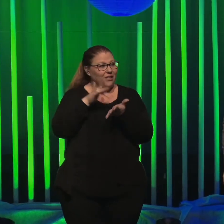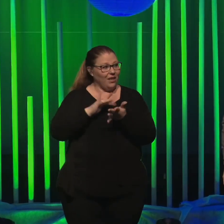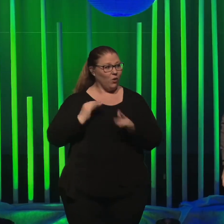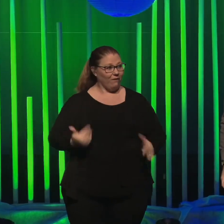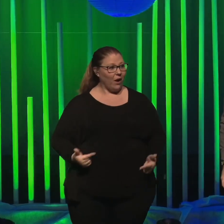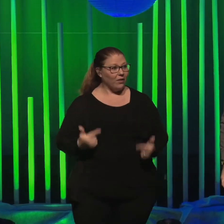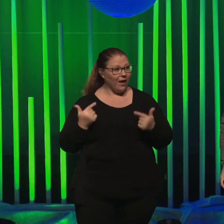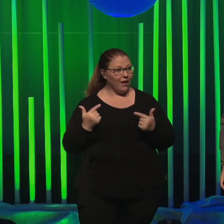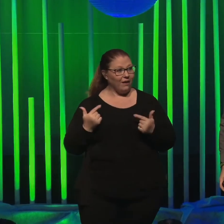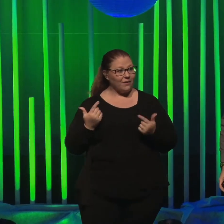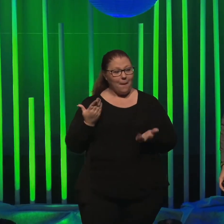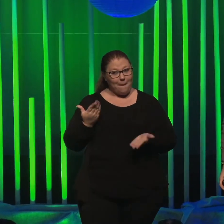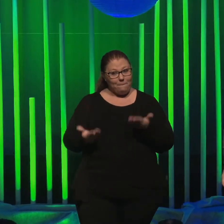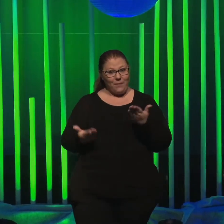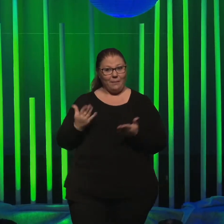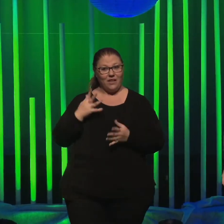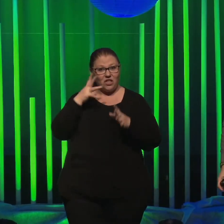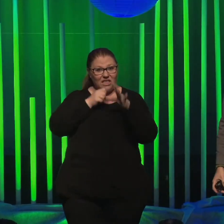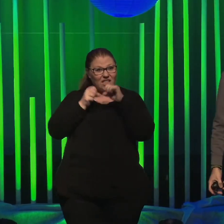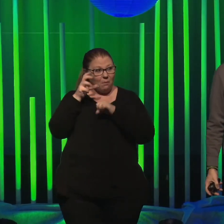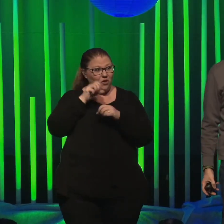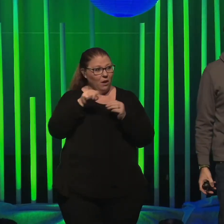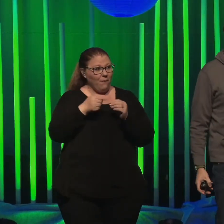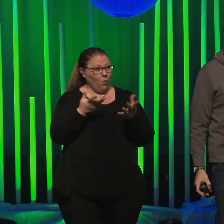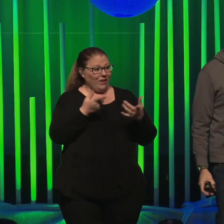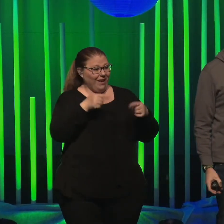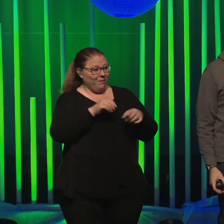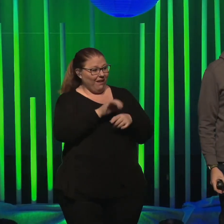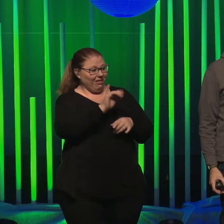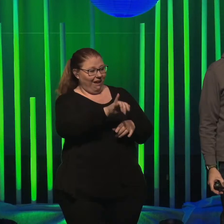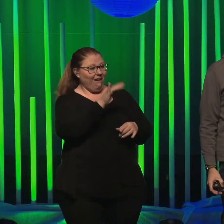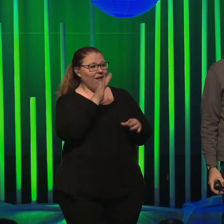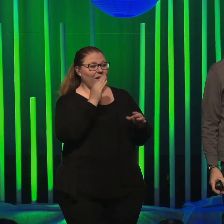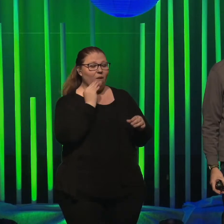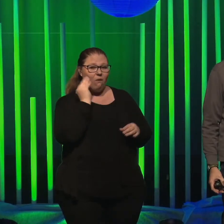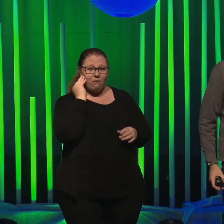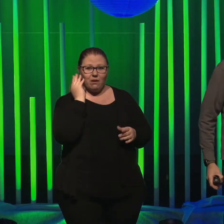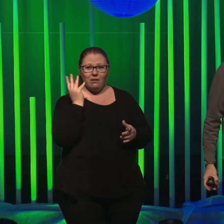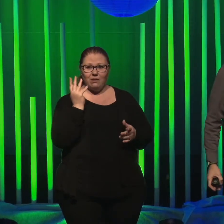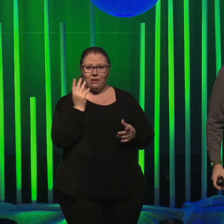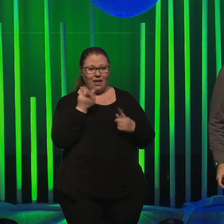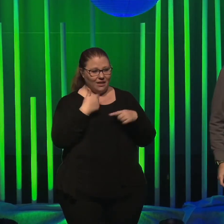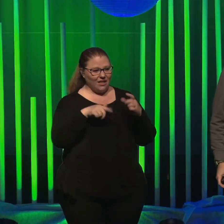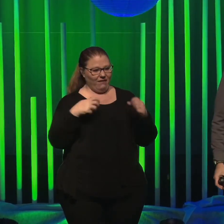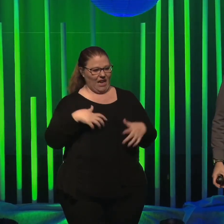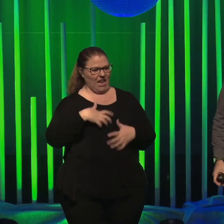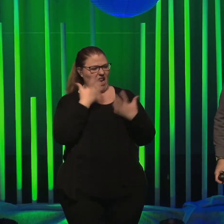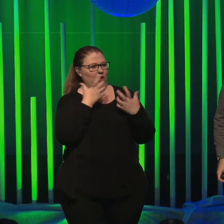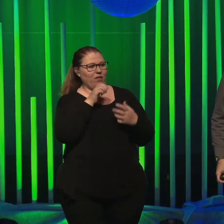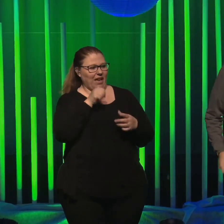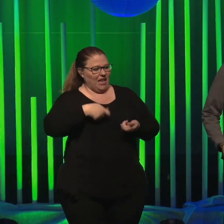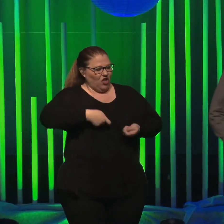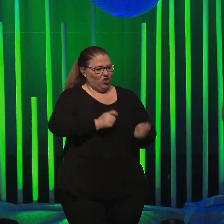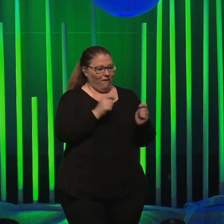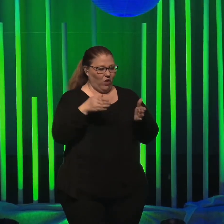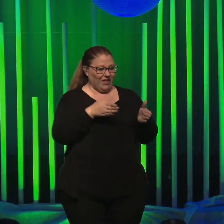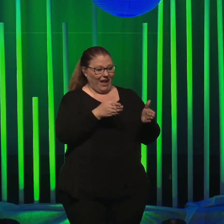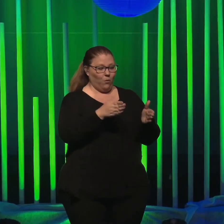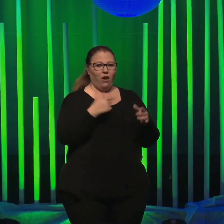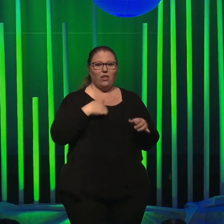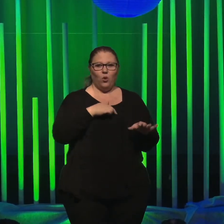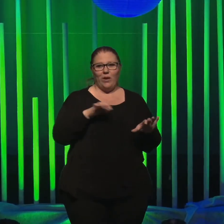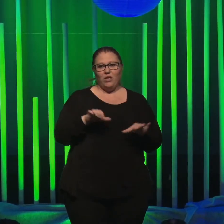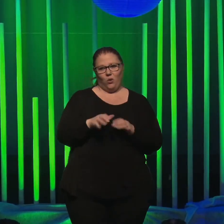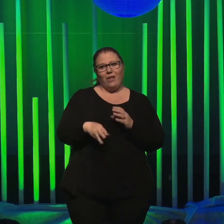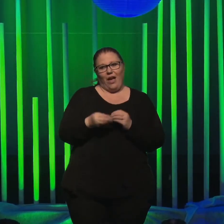lives, maybe there's an assumption about what's going on in that home, and instead of getting angry that they didn't shovel their sidewalk, we just do that extra